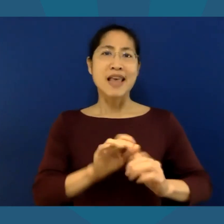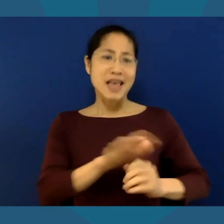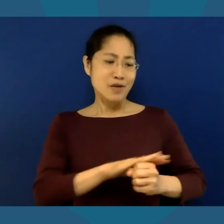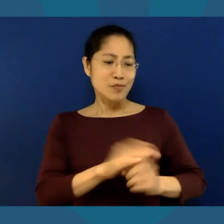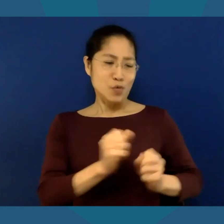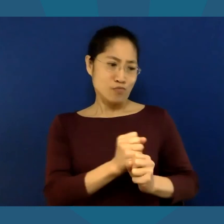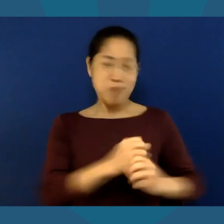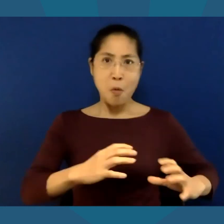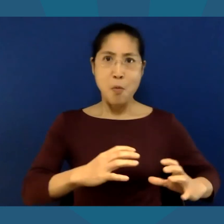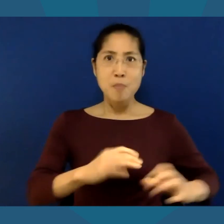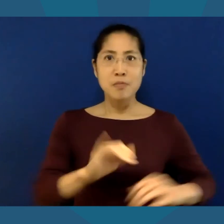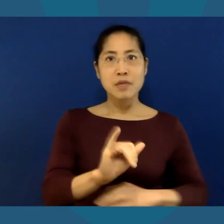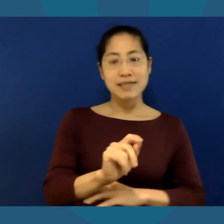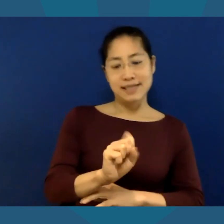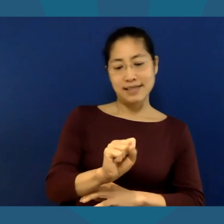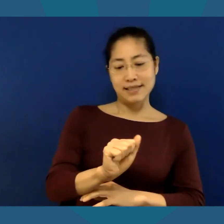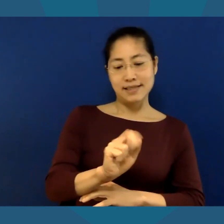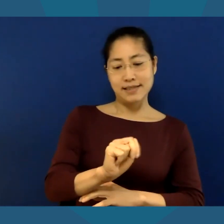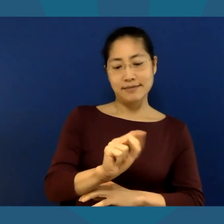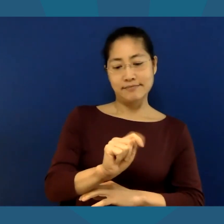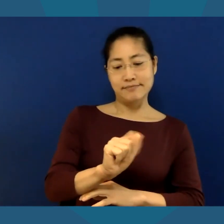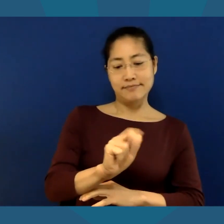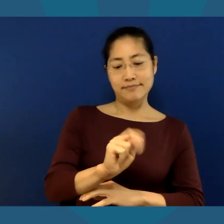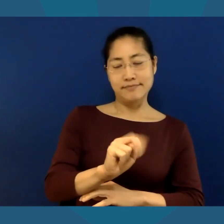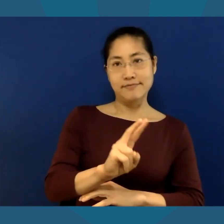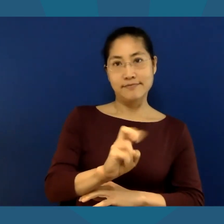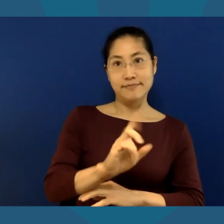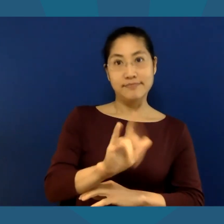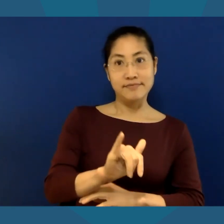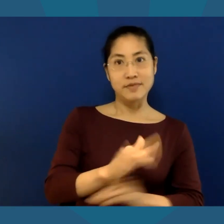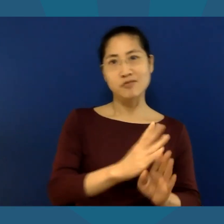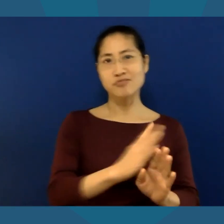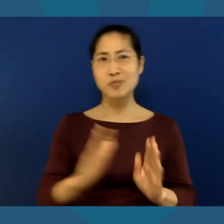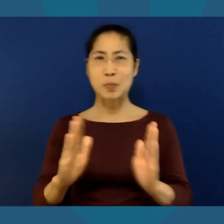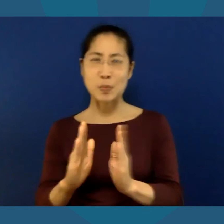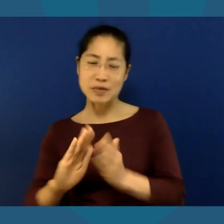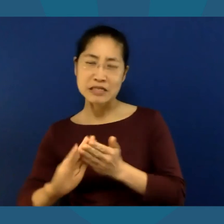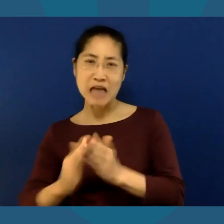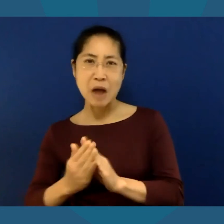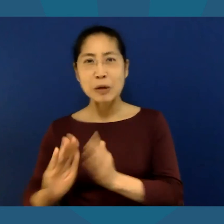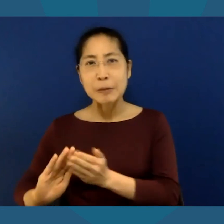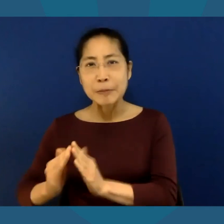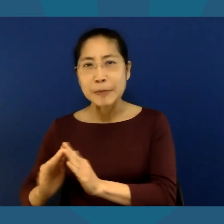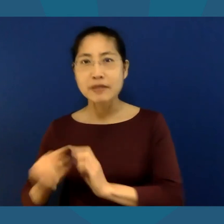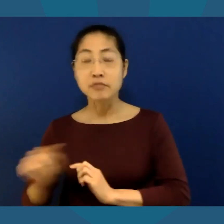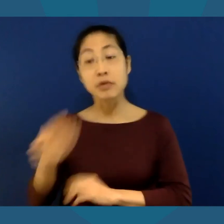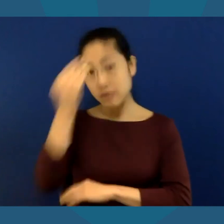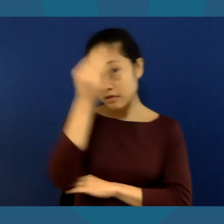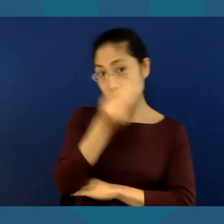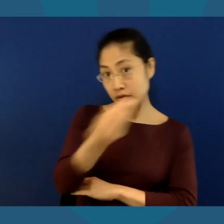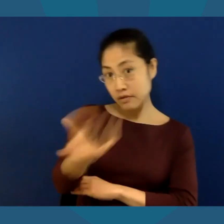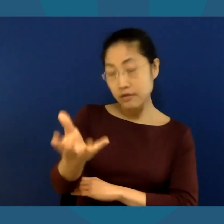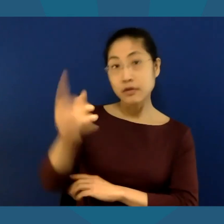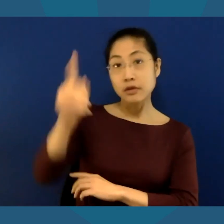like Santan Valley to smaller towns and communities too often forgotten by